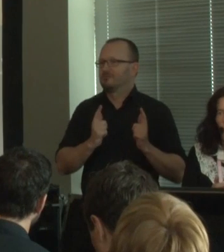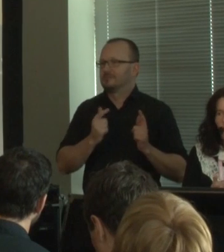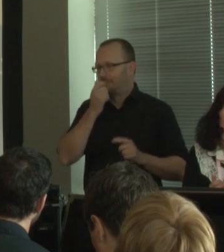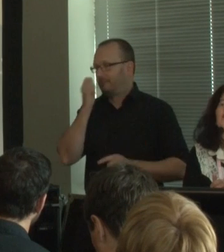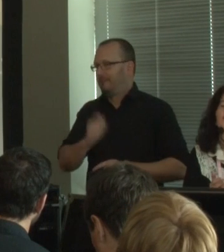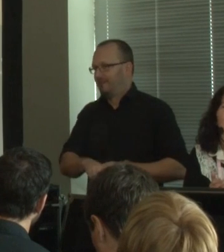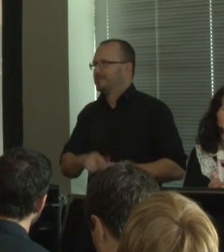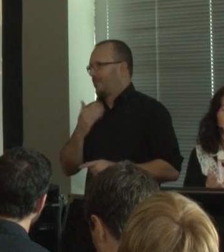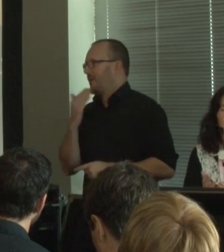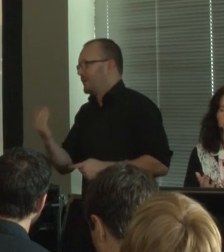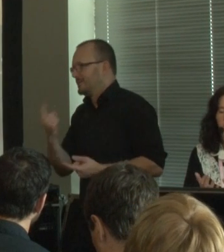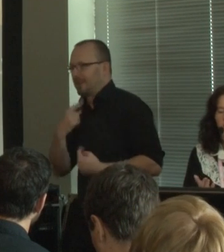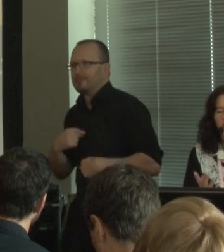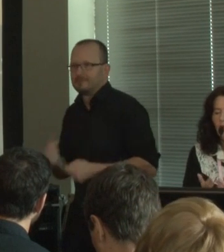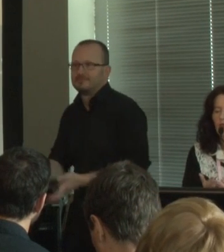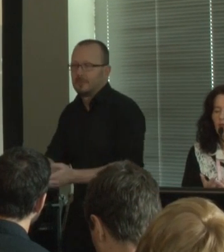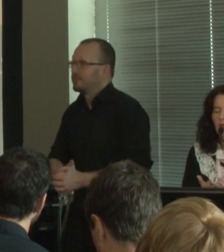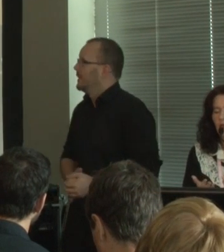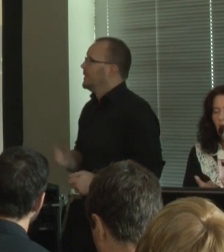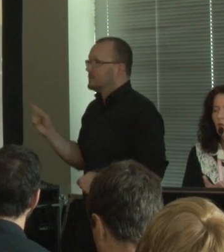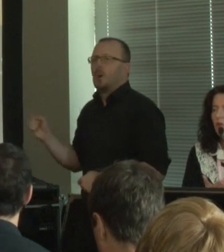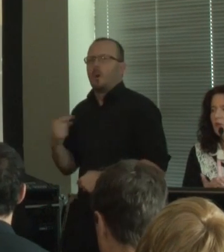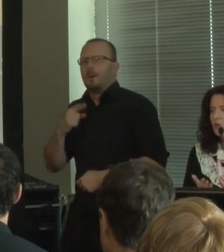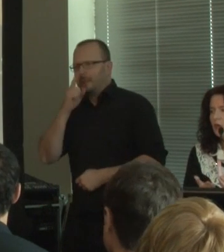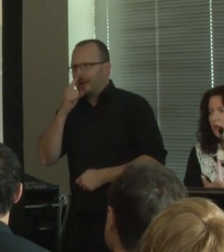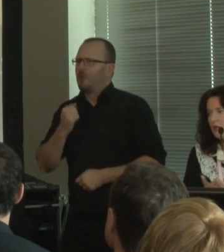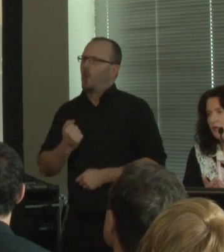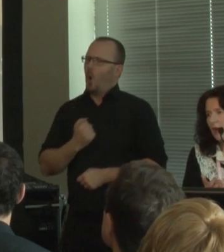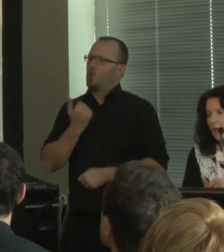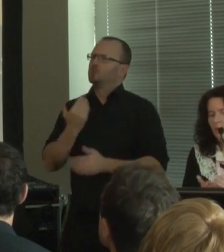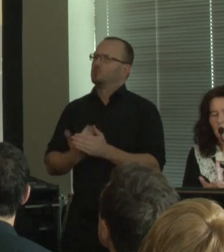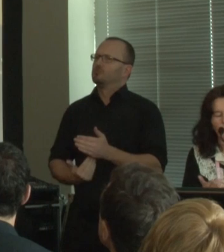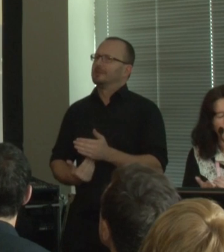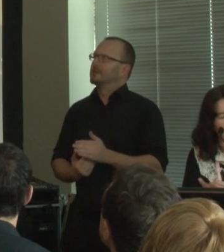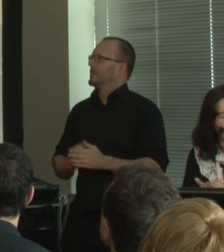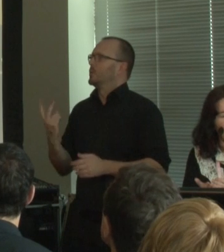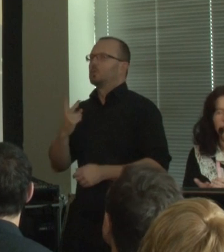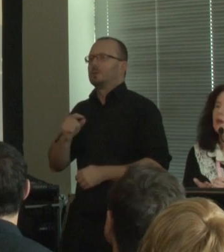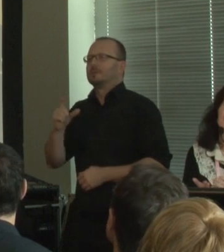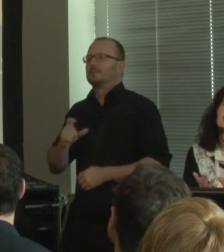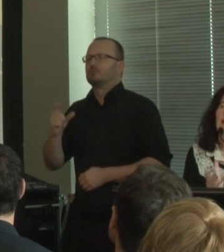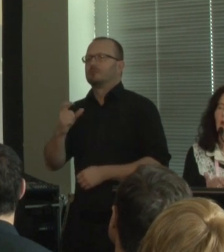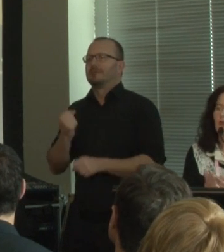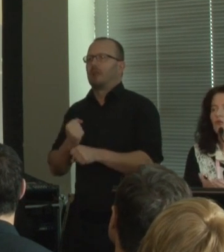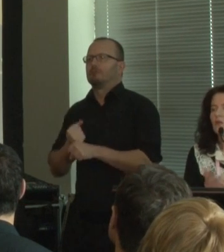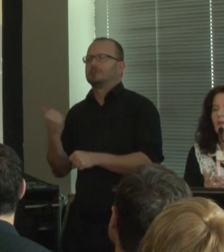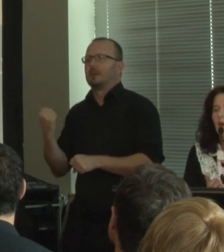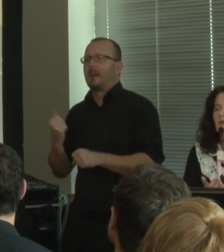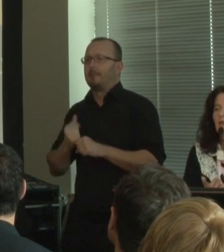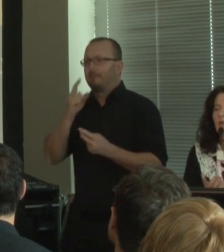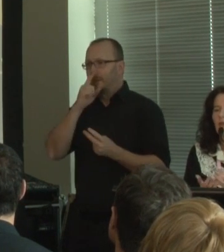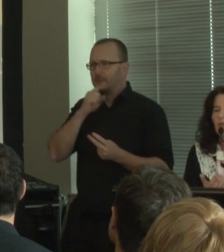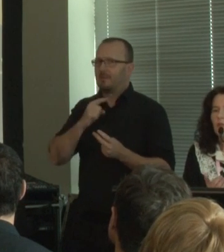And again, what we've got there is we've got people telling their own stories in their own words in the 20th Century Gallery, but people in other galleries telling the stories